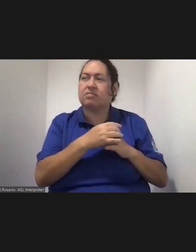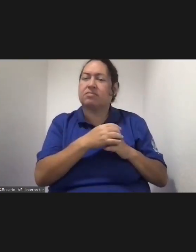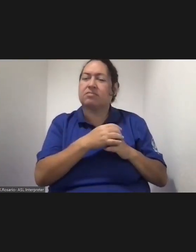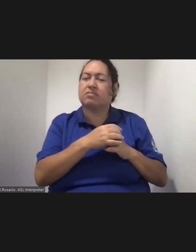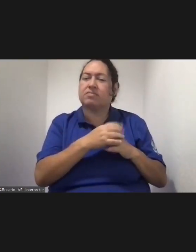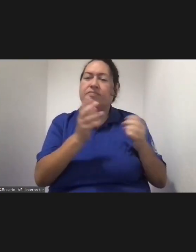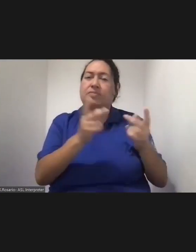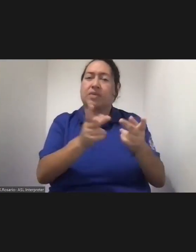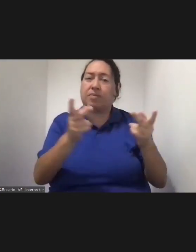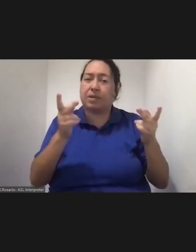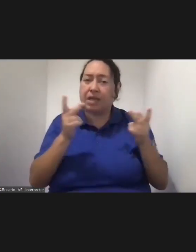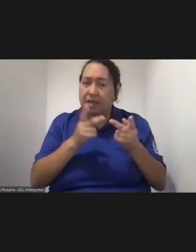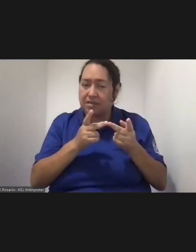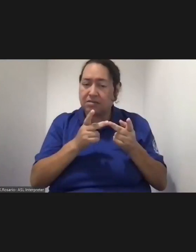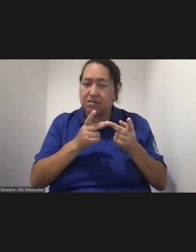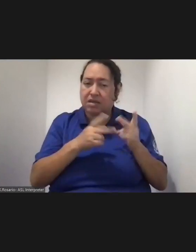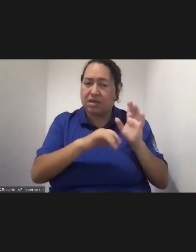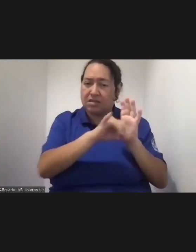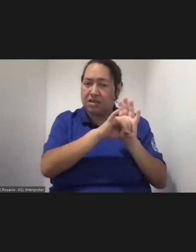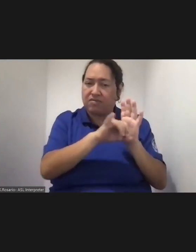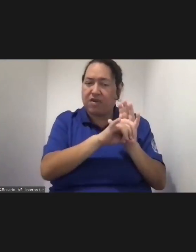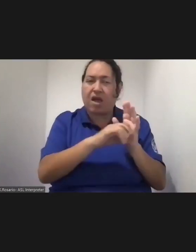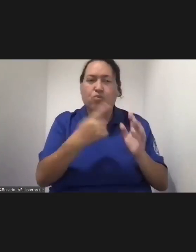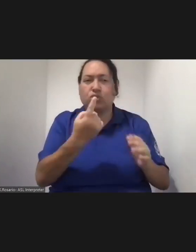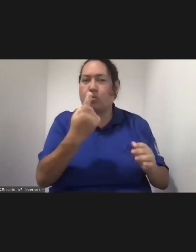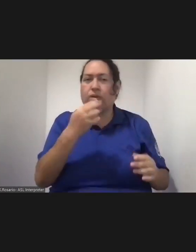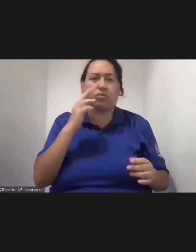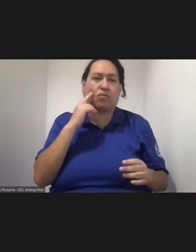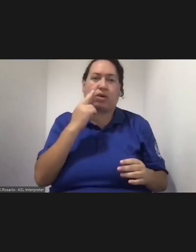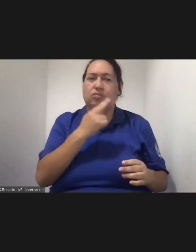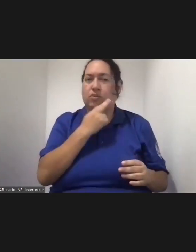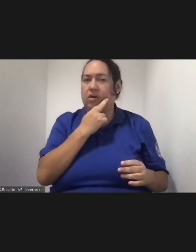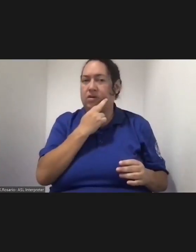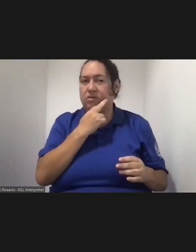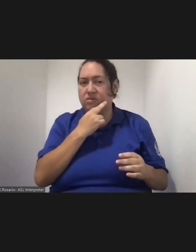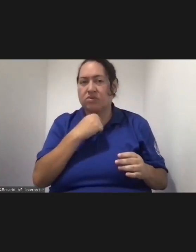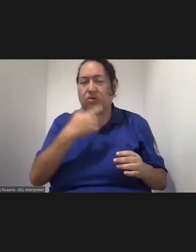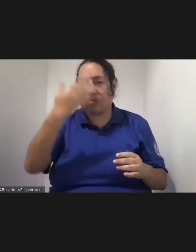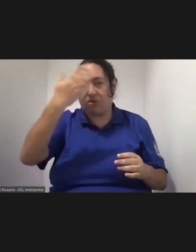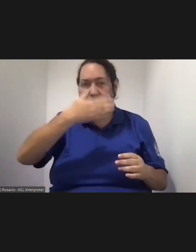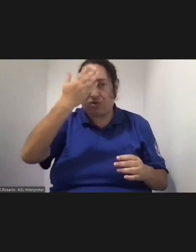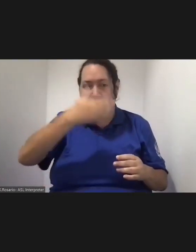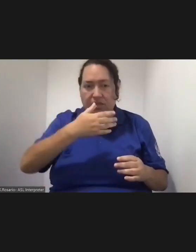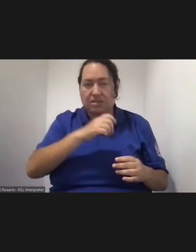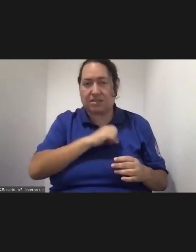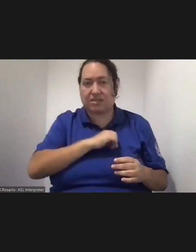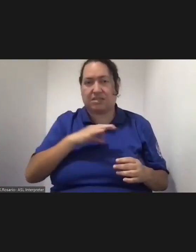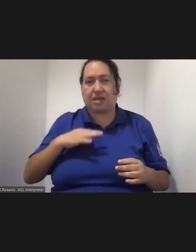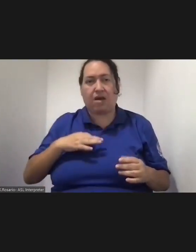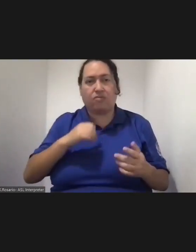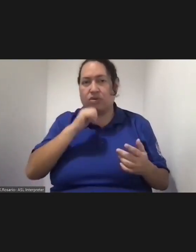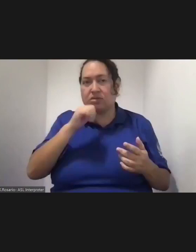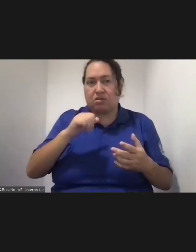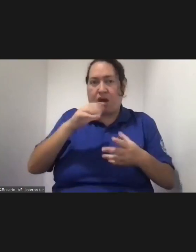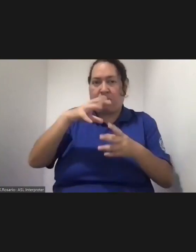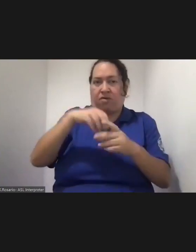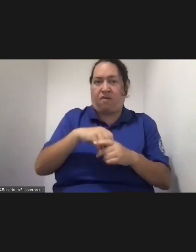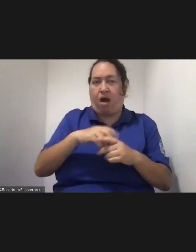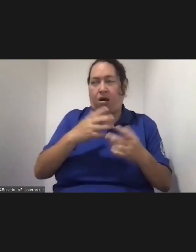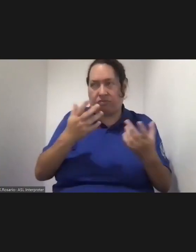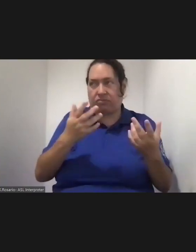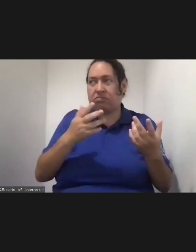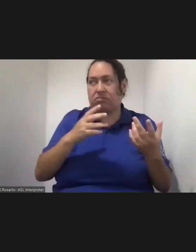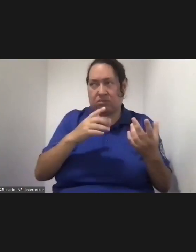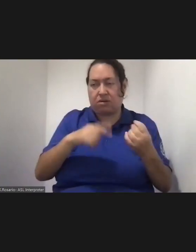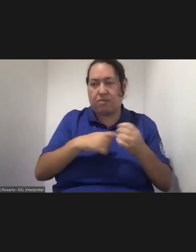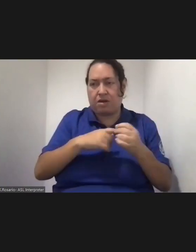place that we identified was the restaurant. So the front office staff was not involved in this particular